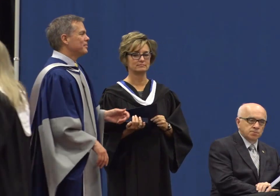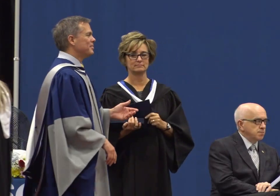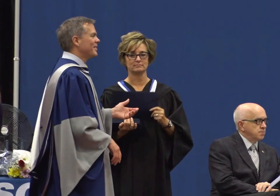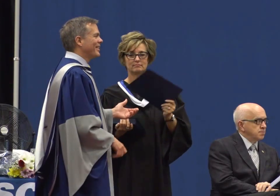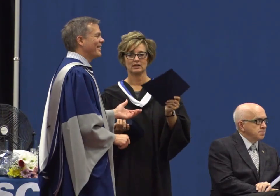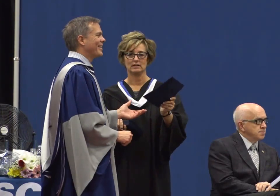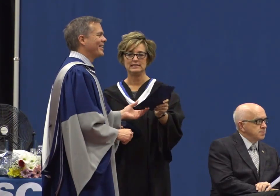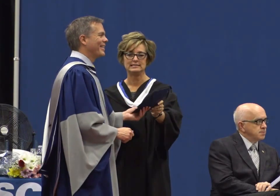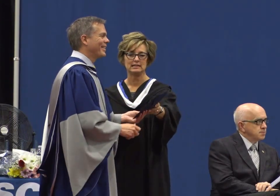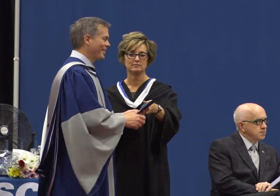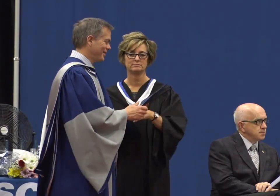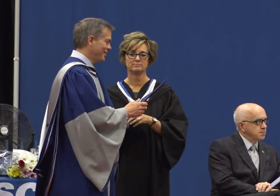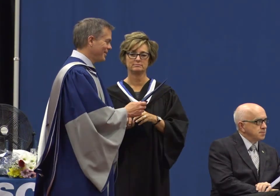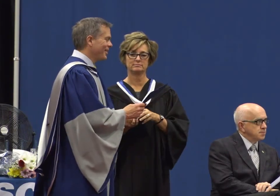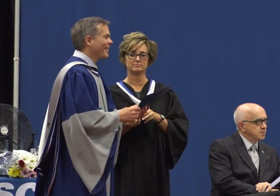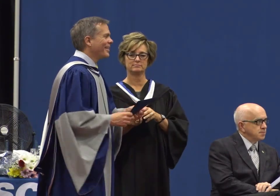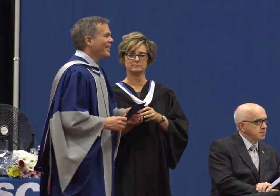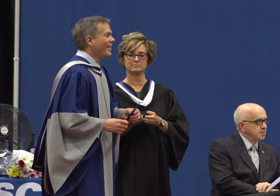Lisa McDonald.